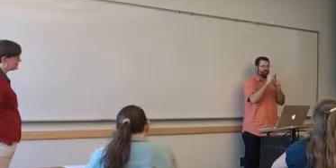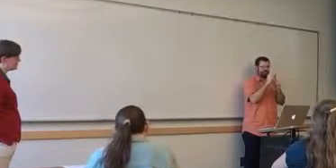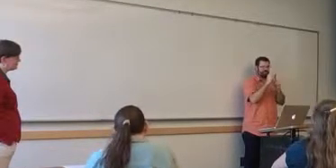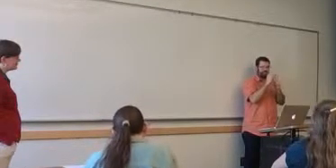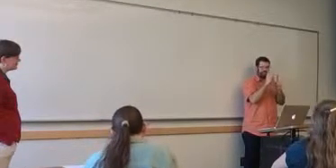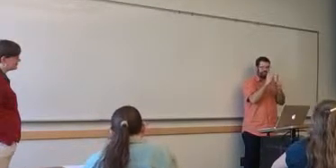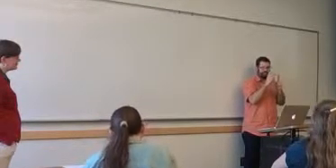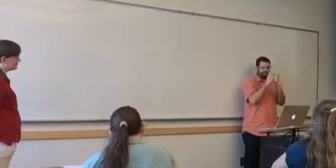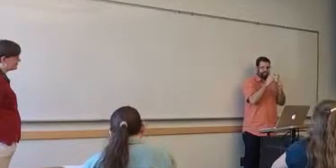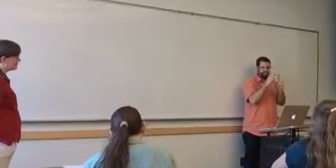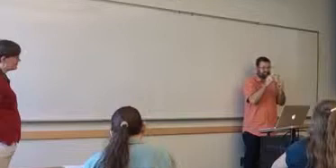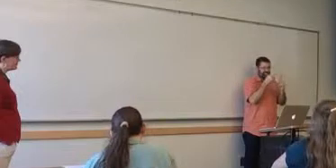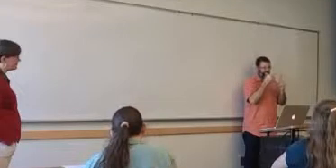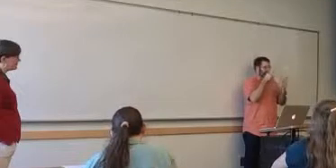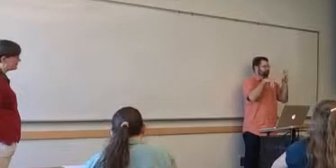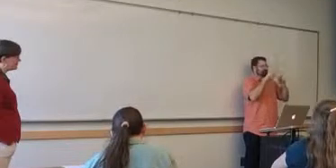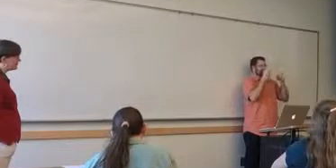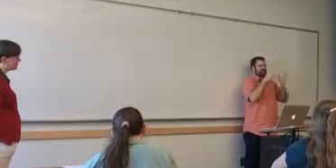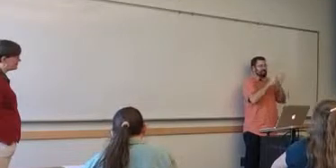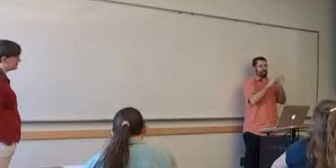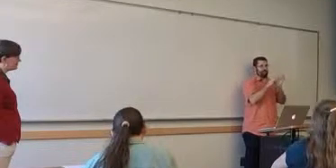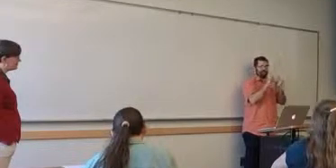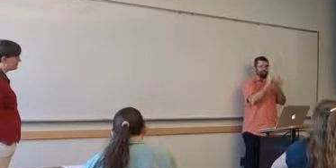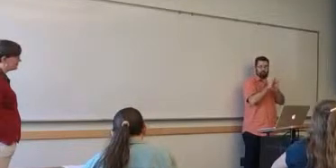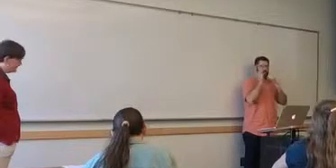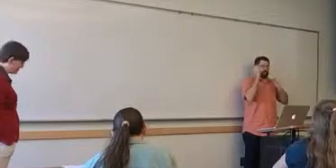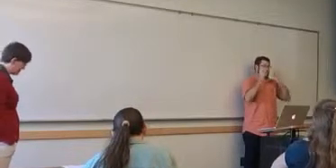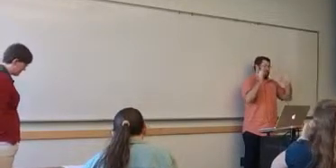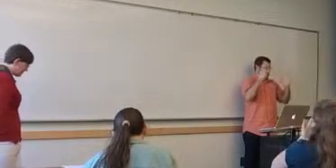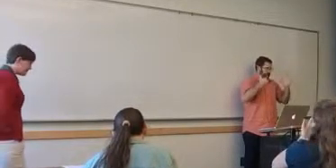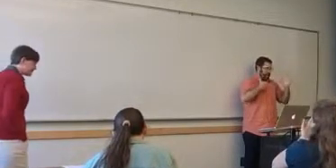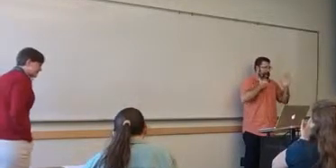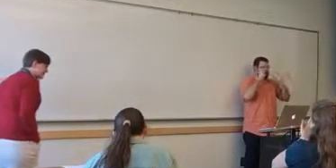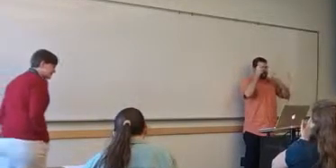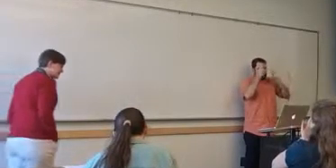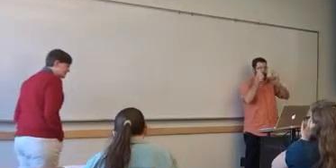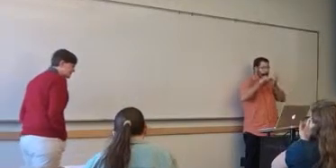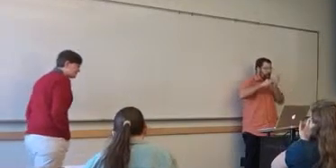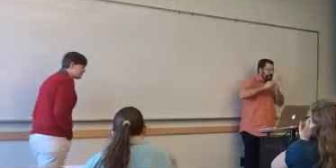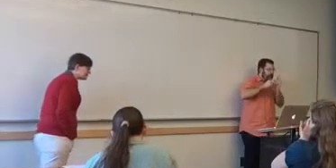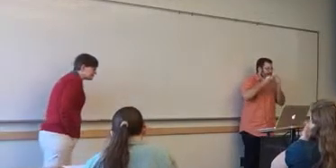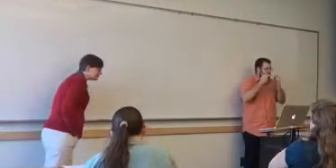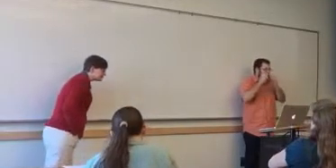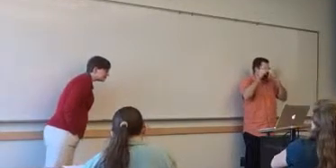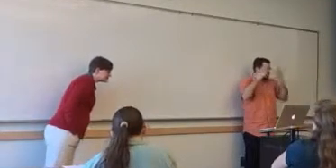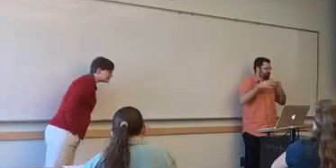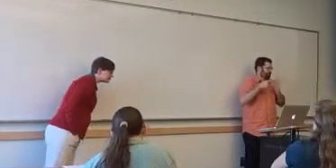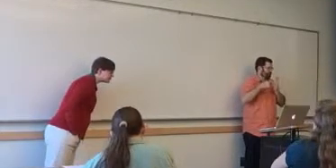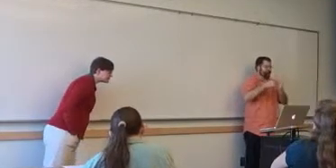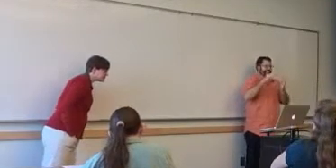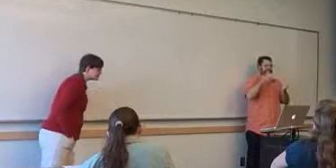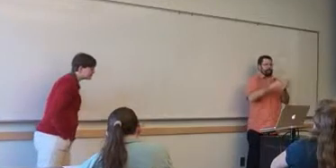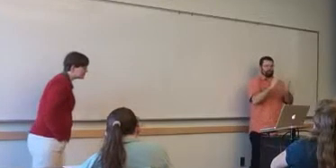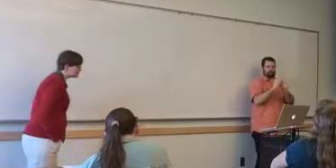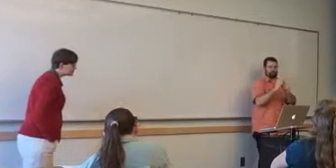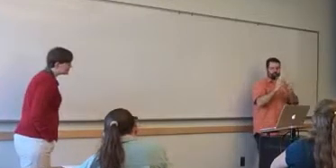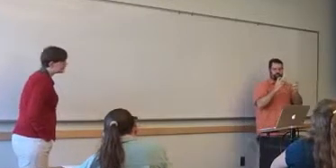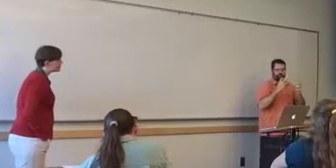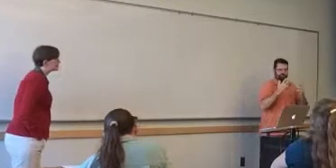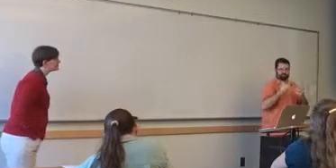know, a picture's worth a thousand words, right? So with sign language being very visual, putting it all together has the meaning